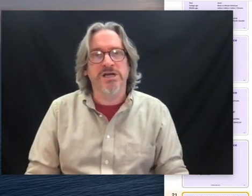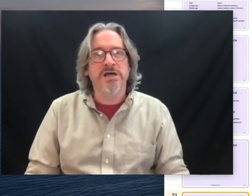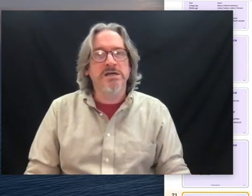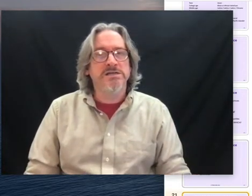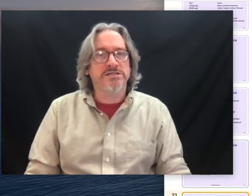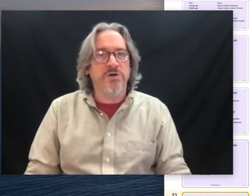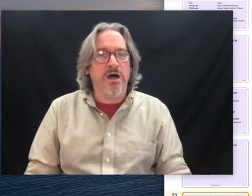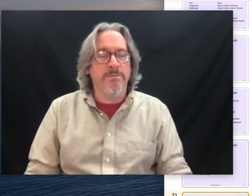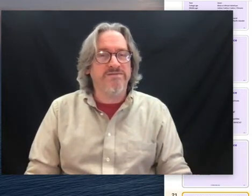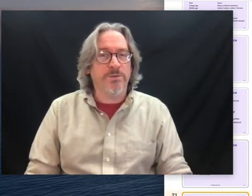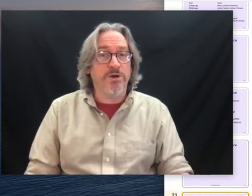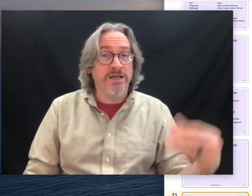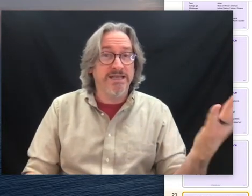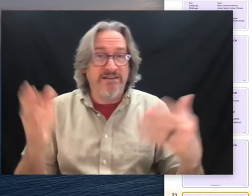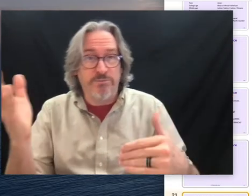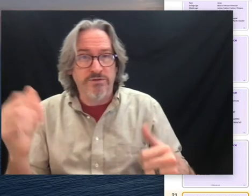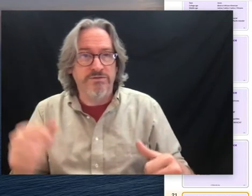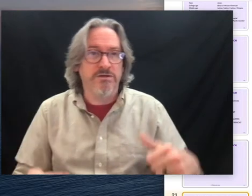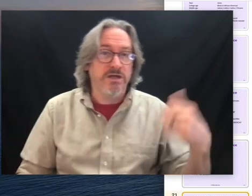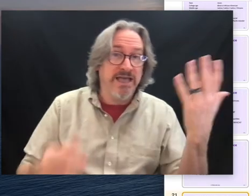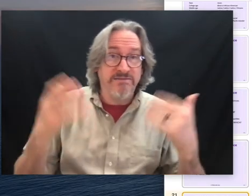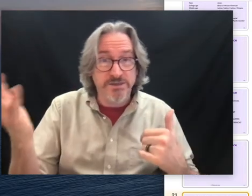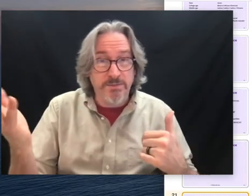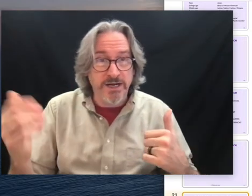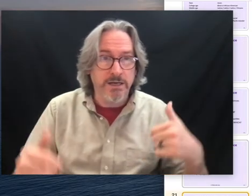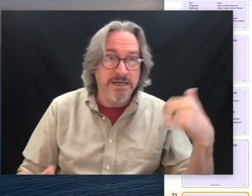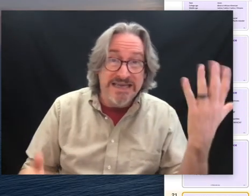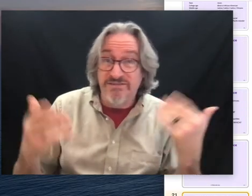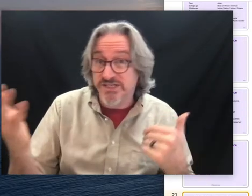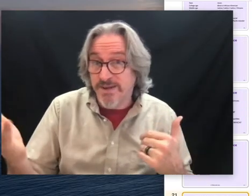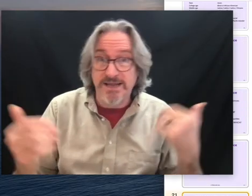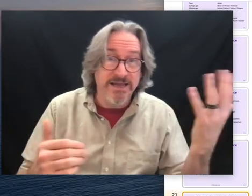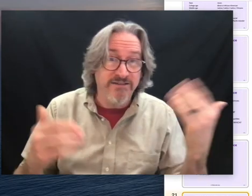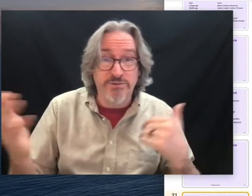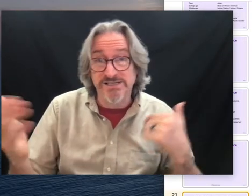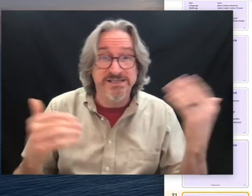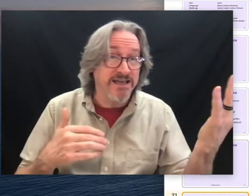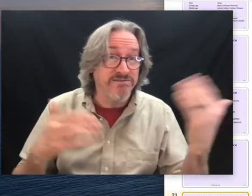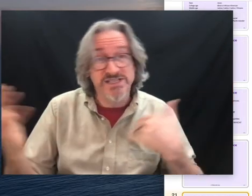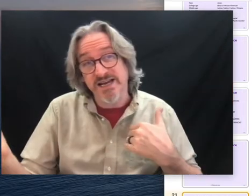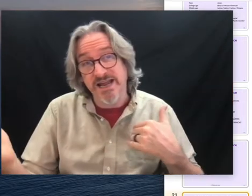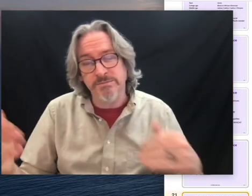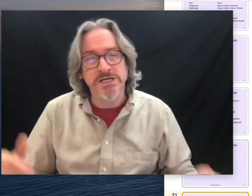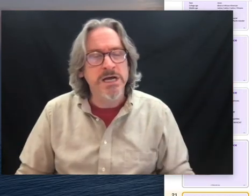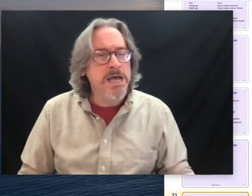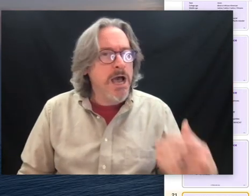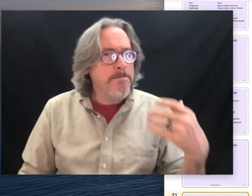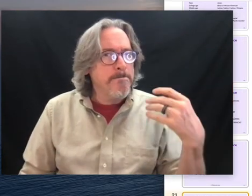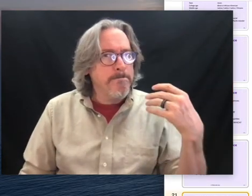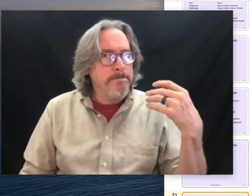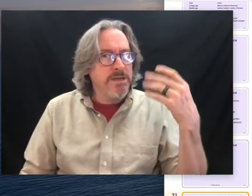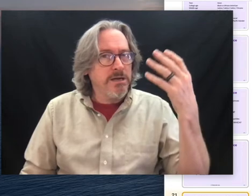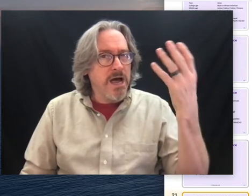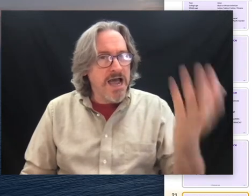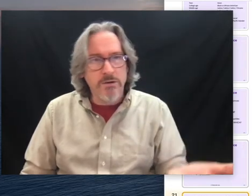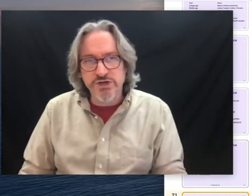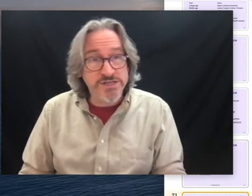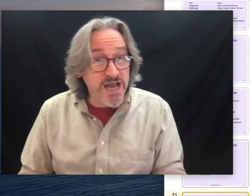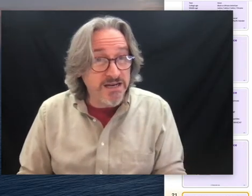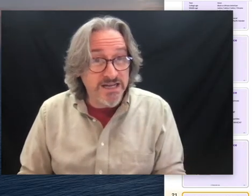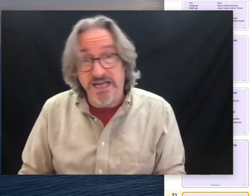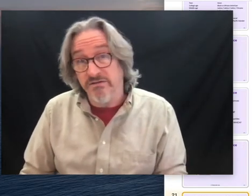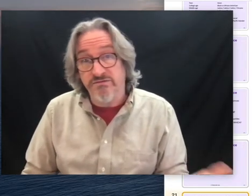parts. If someone gave birth, gave some money, gave a spanking, gave presents, gave sign names, how